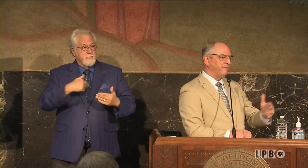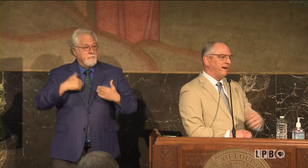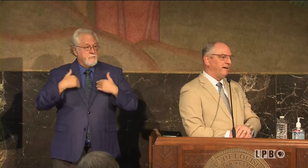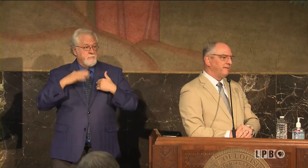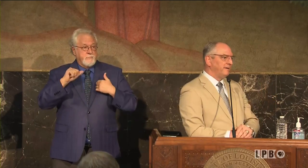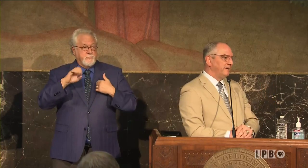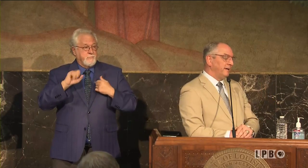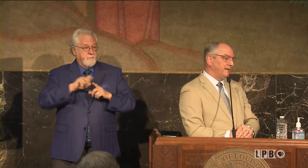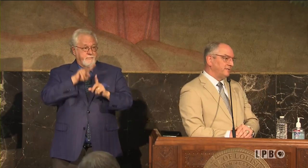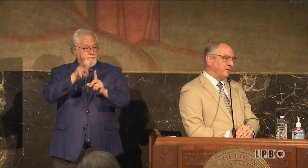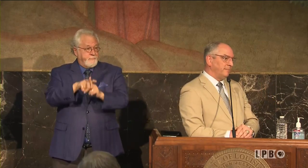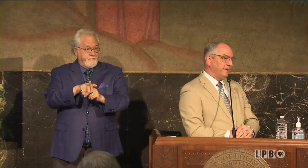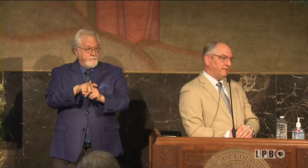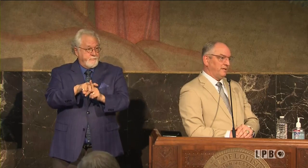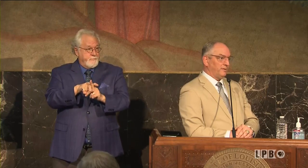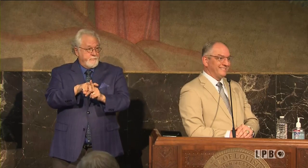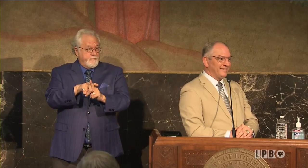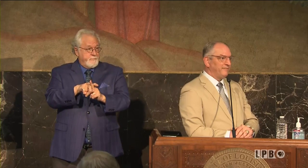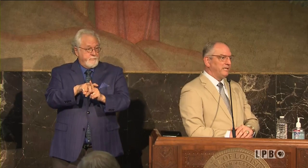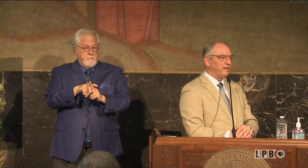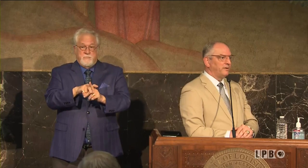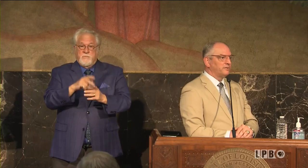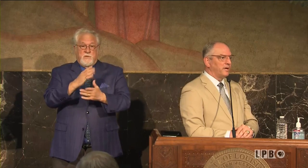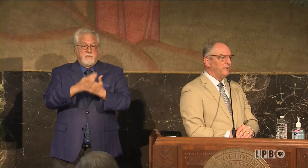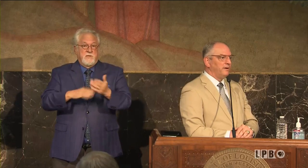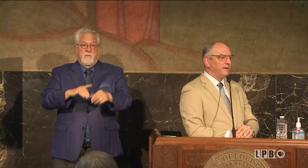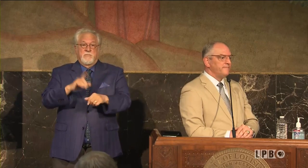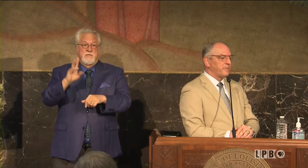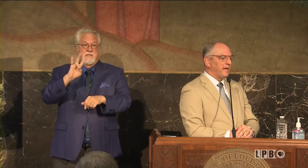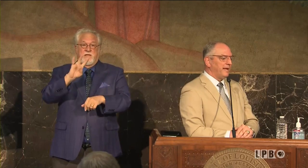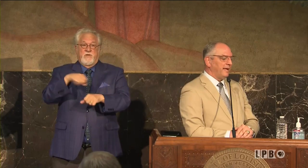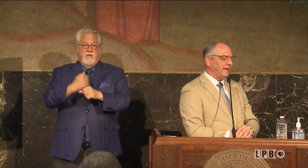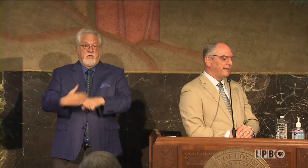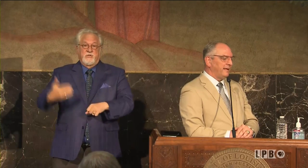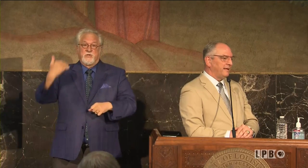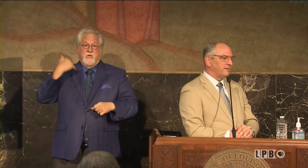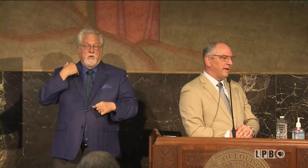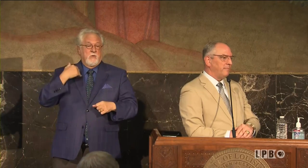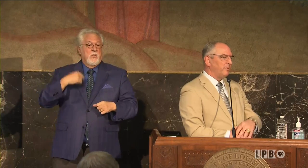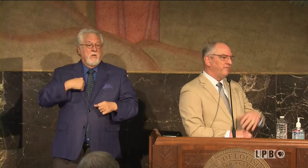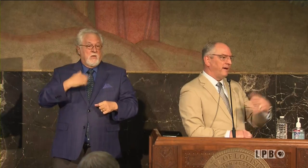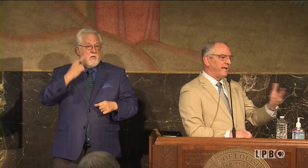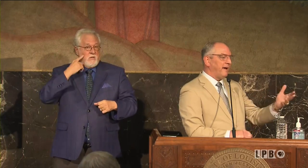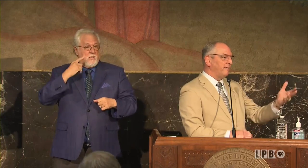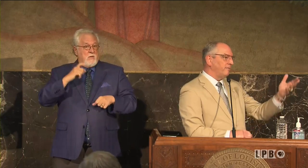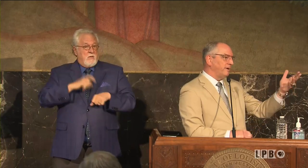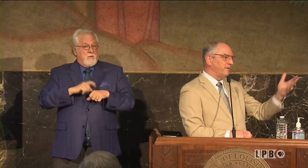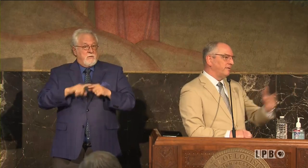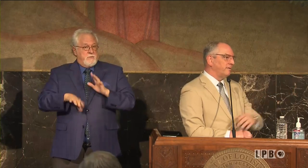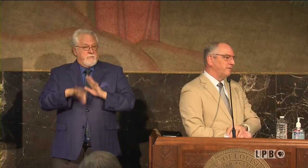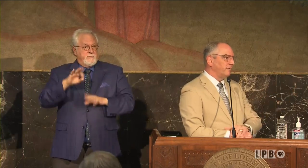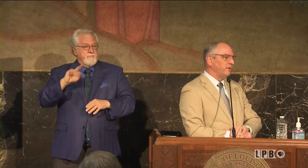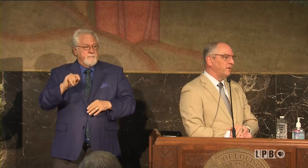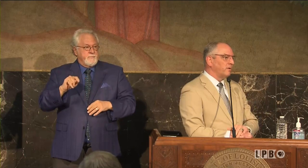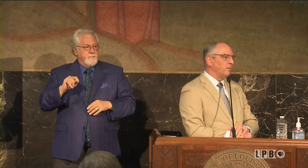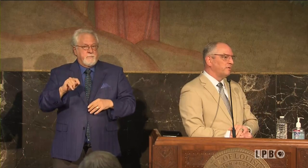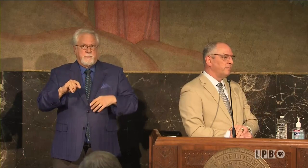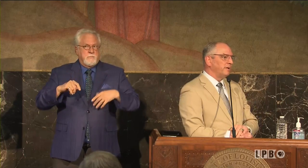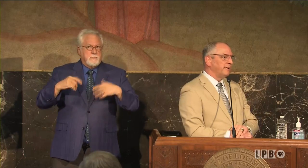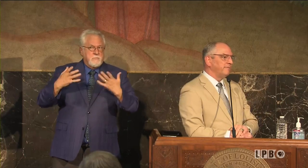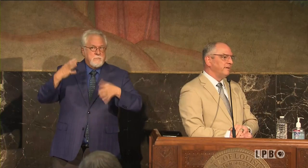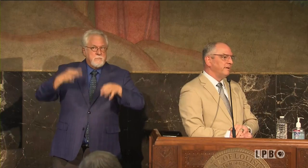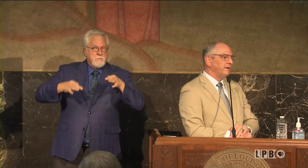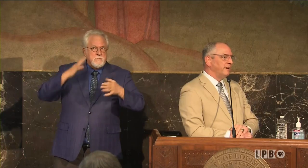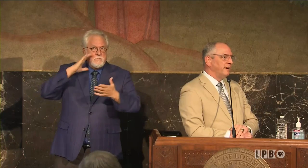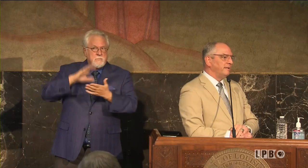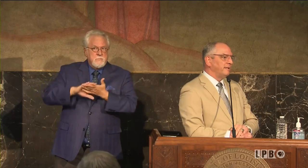have been filed, some as long as 7 years ago, and I think it's time that we find out whether the courts